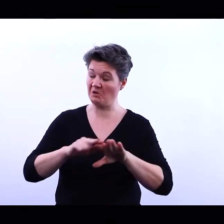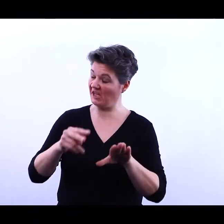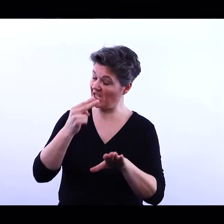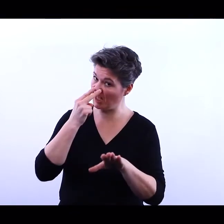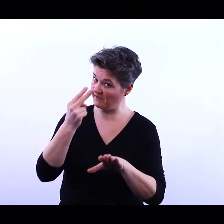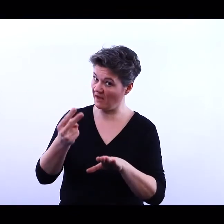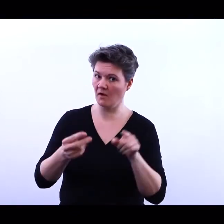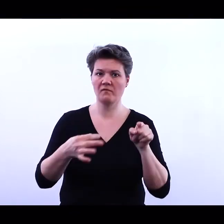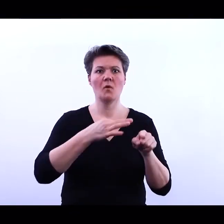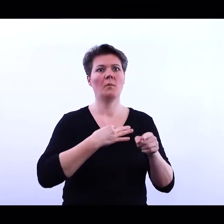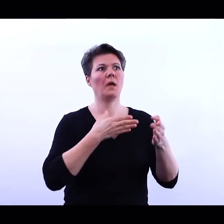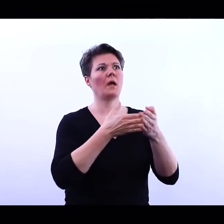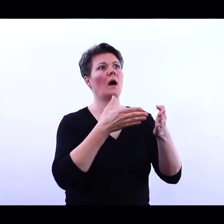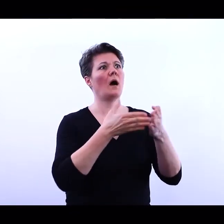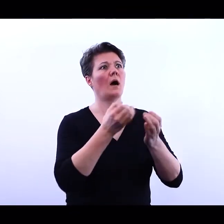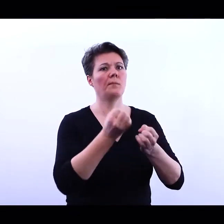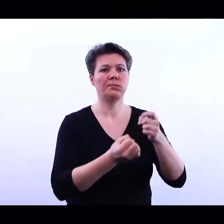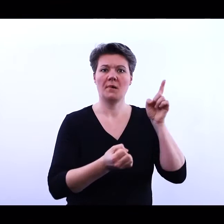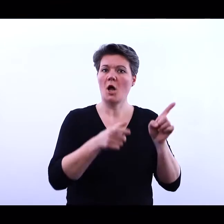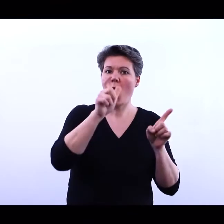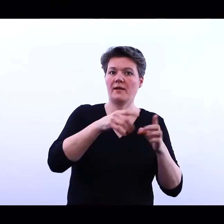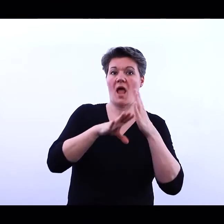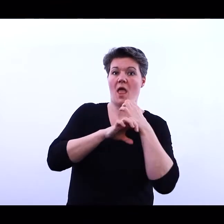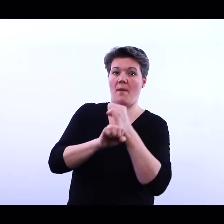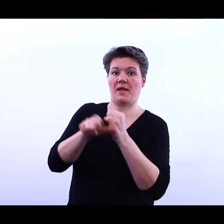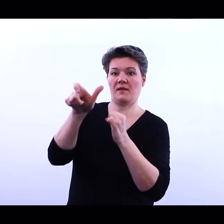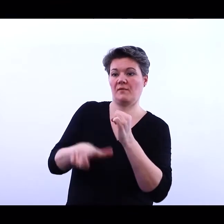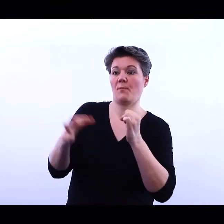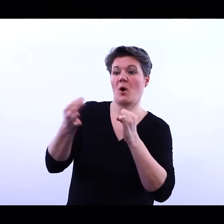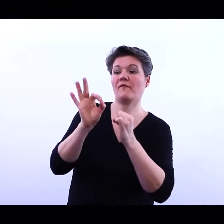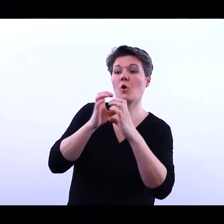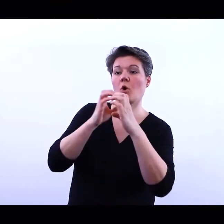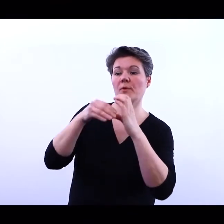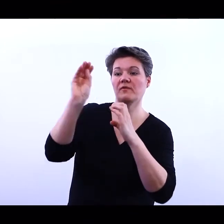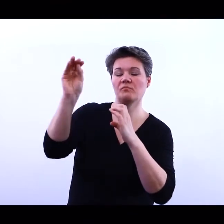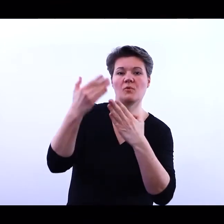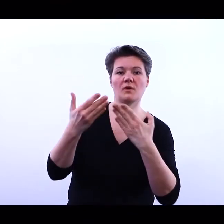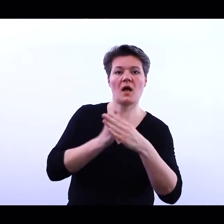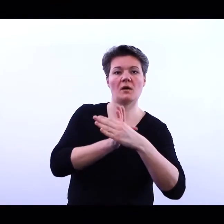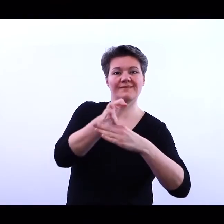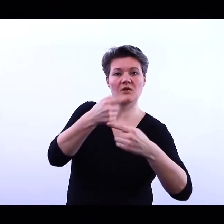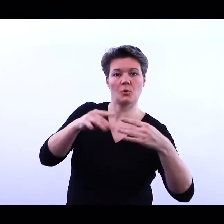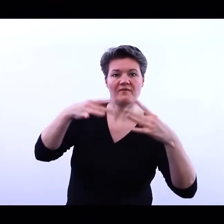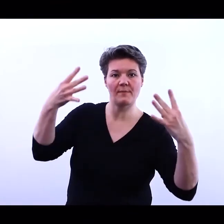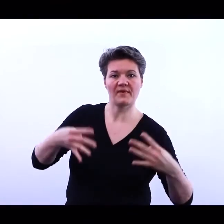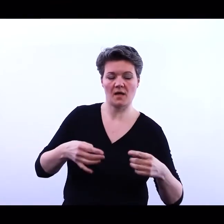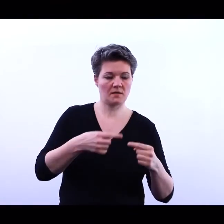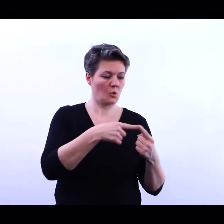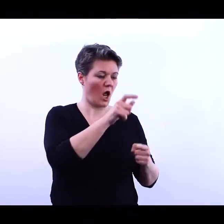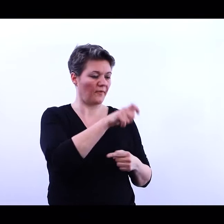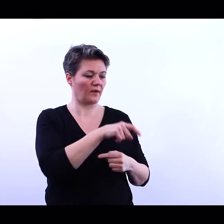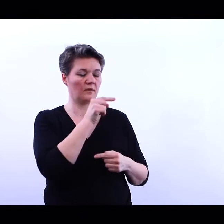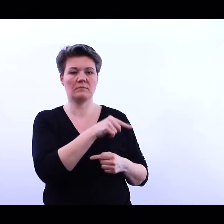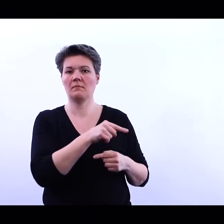difficult to use, folks who rely on your website for communications or program access, and others who've relied